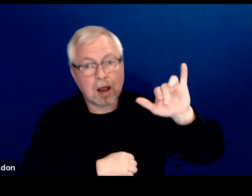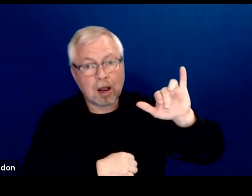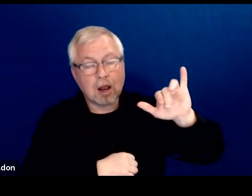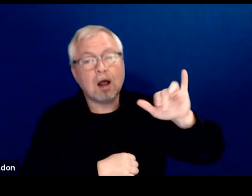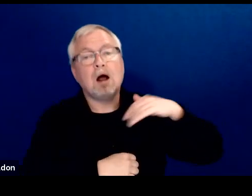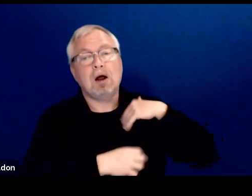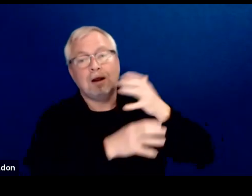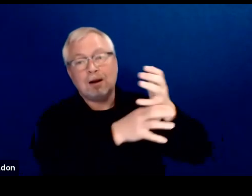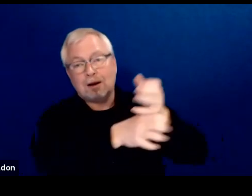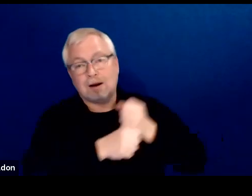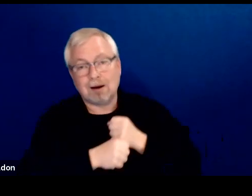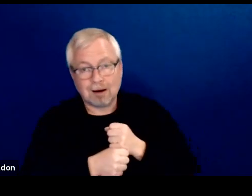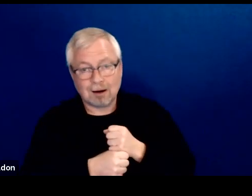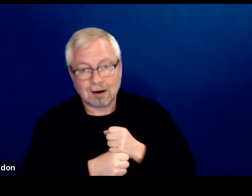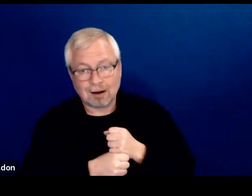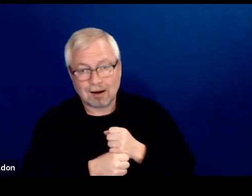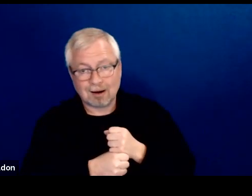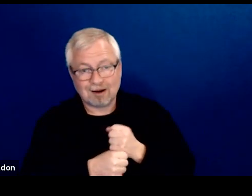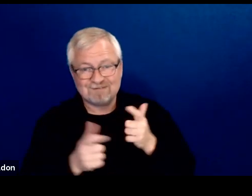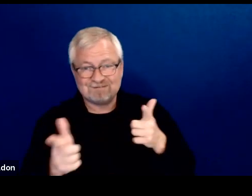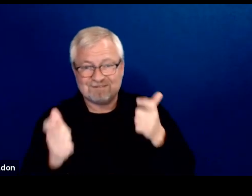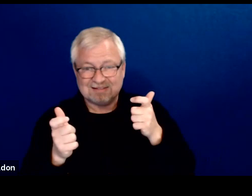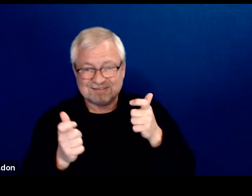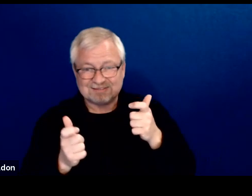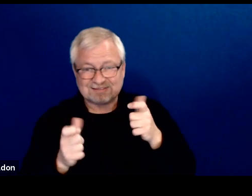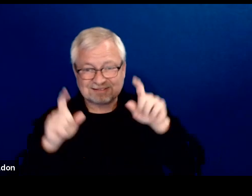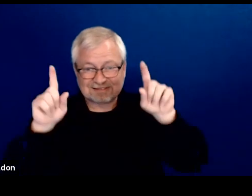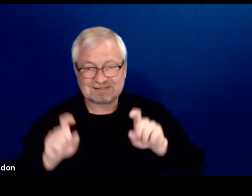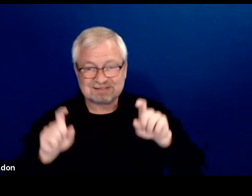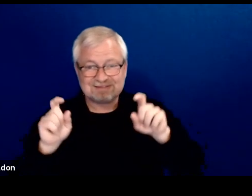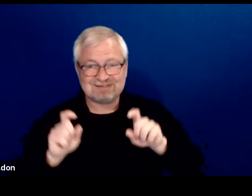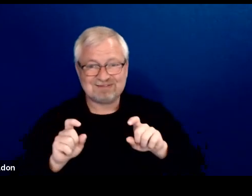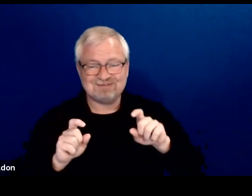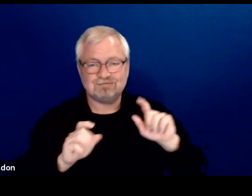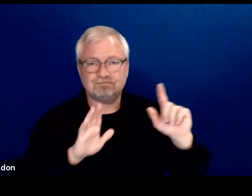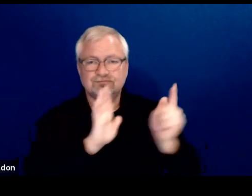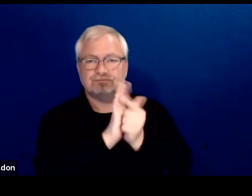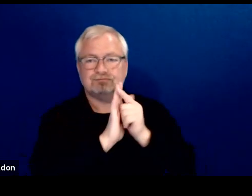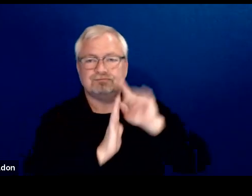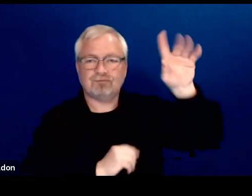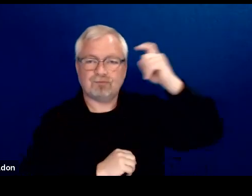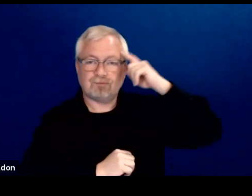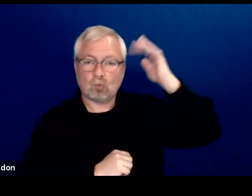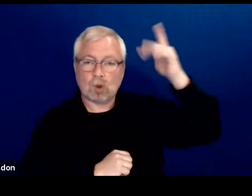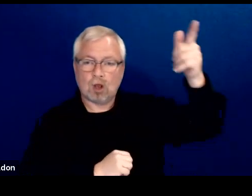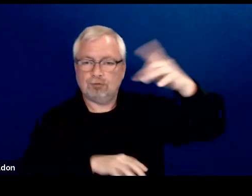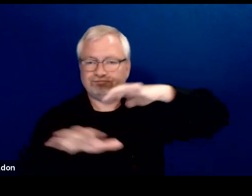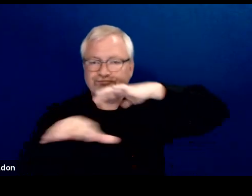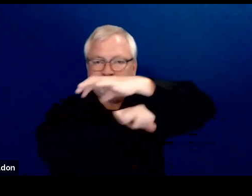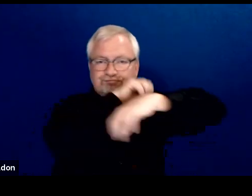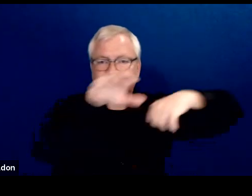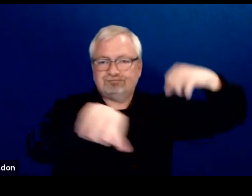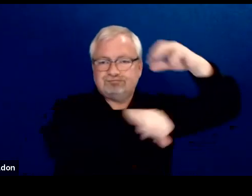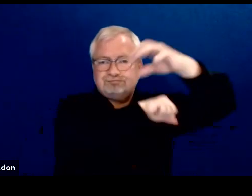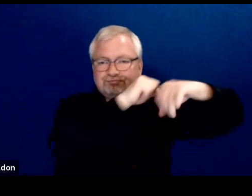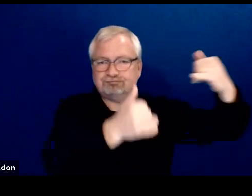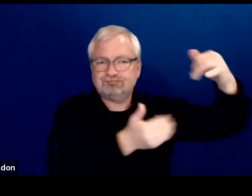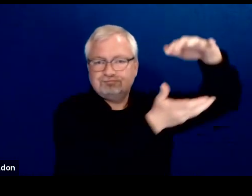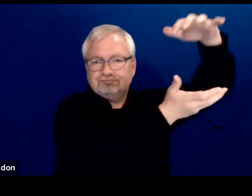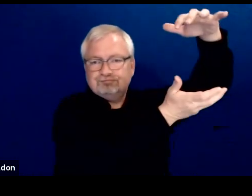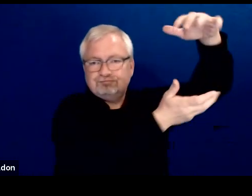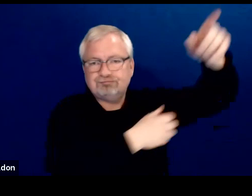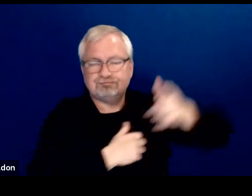forbidden from ordering those by the federal government because they're taking those reagents. So we're going to have 15 kits that would be really